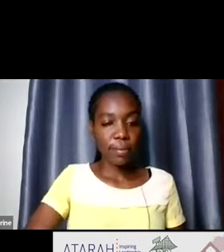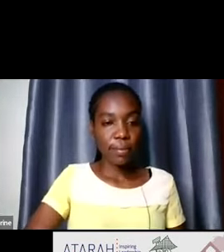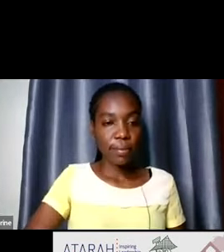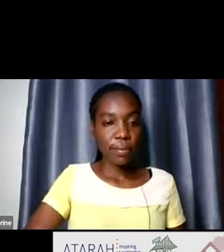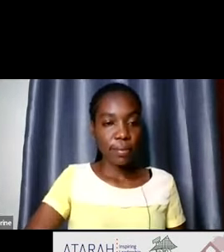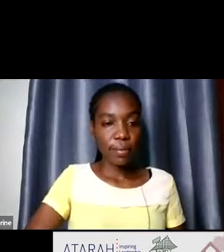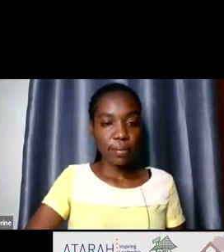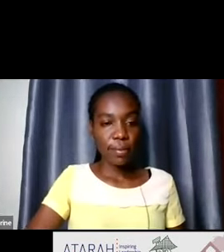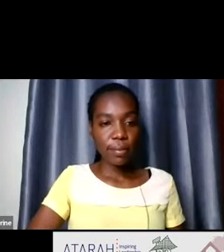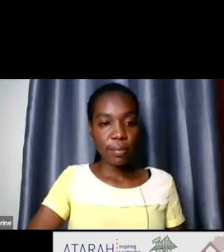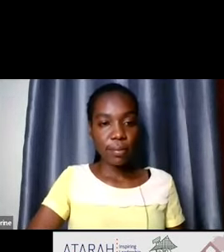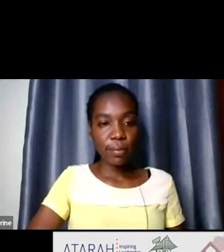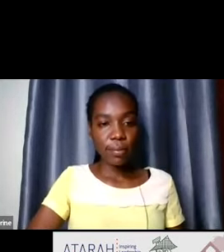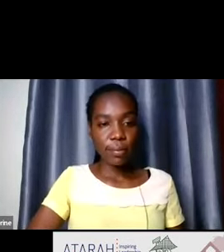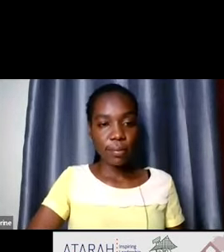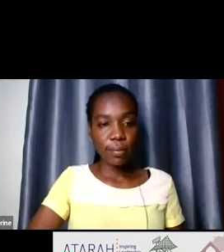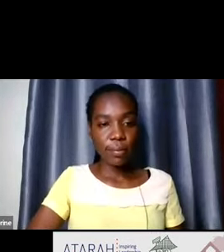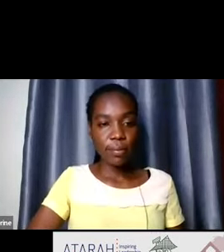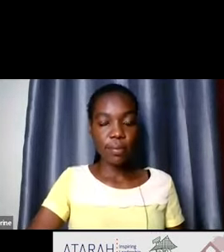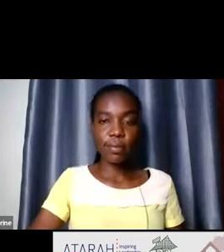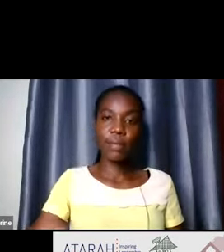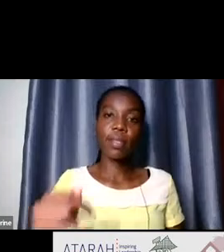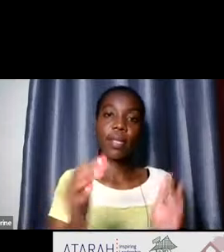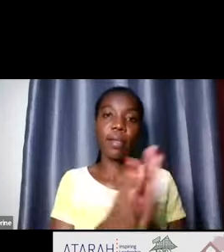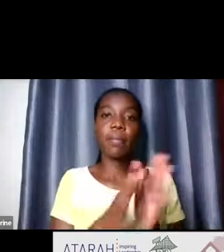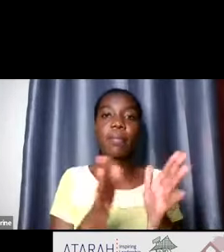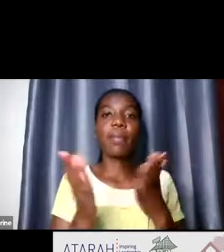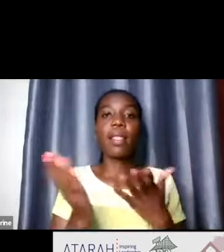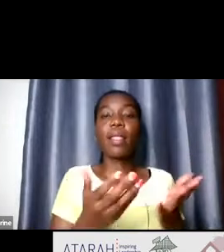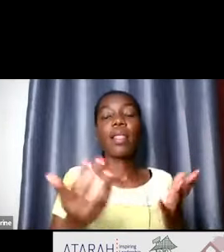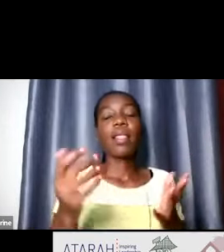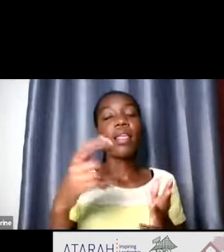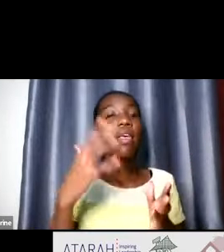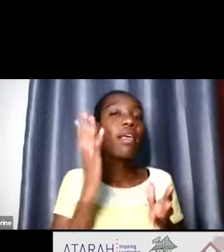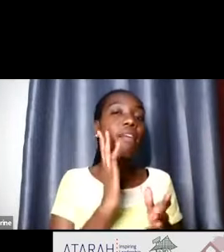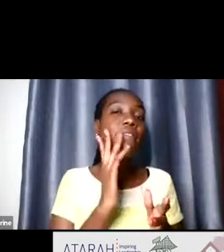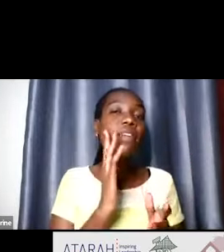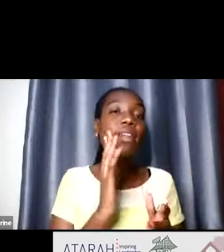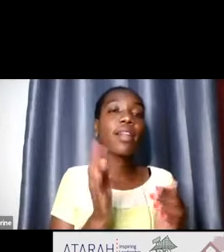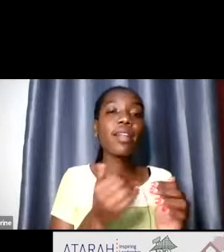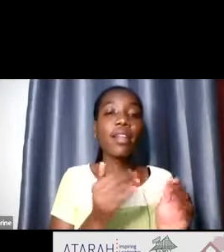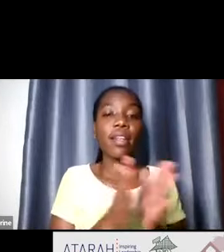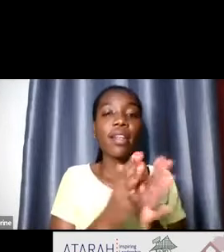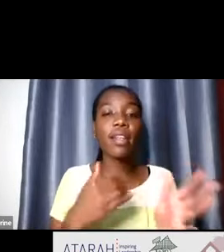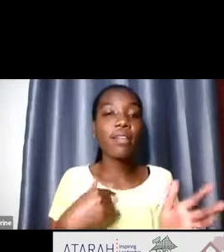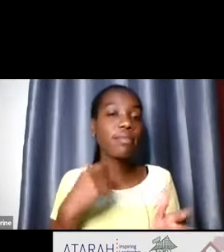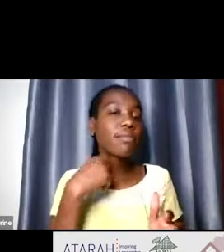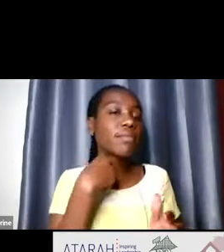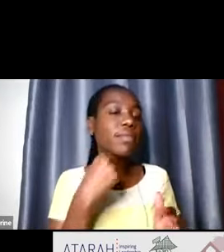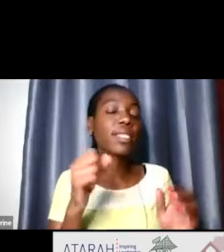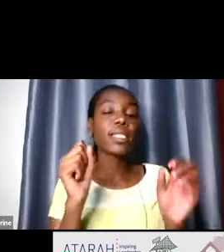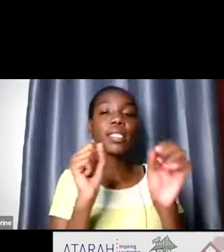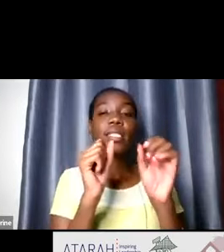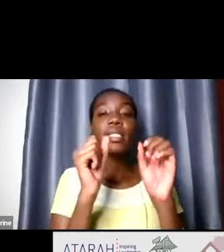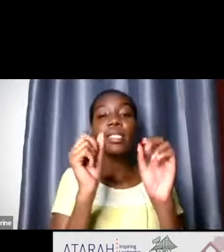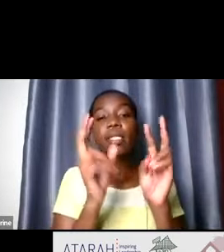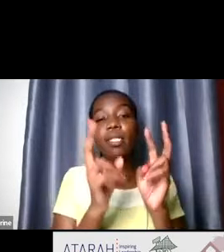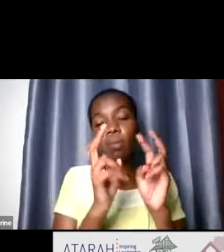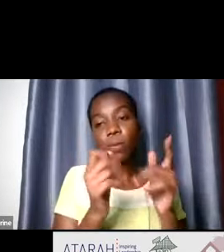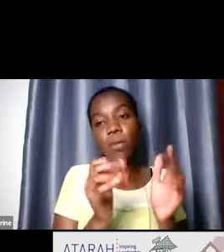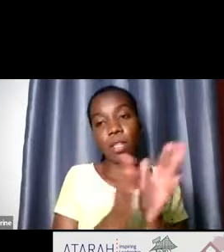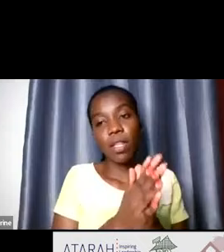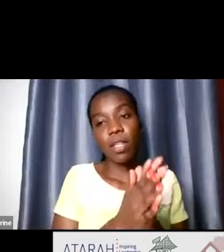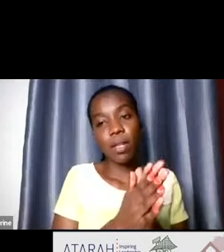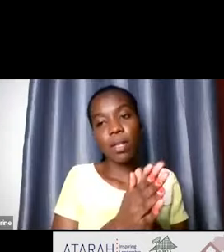partner or drinks every day and has addiction symptoms, even withdrawal, especially when they are willing